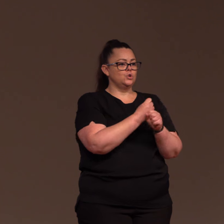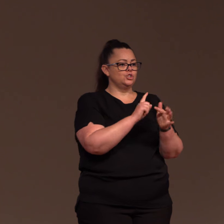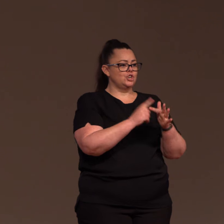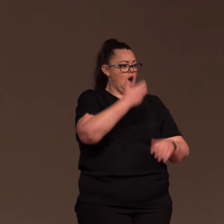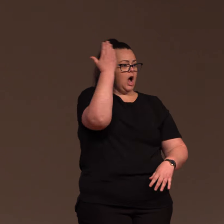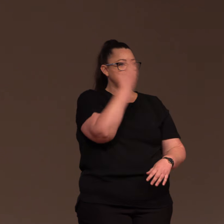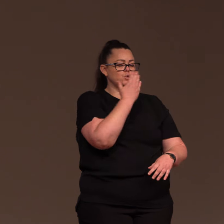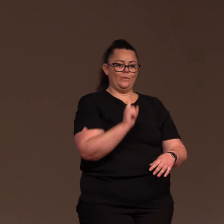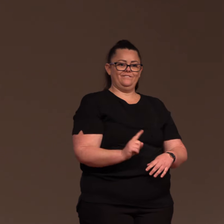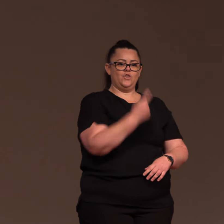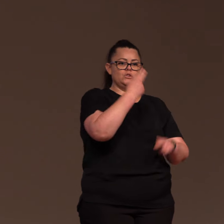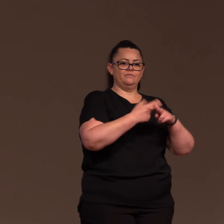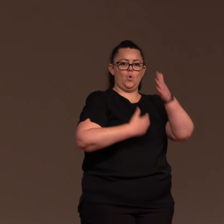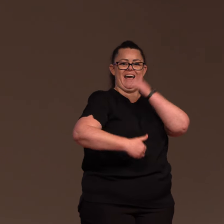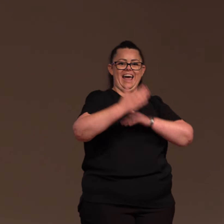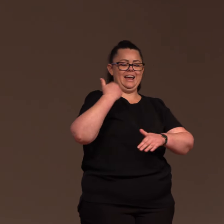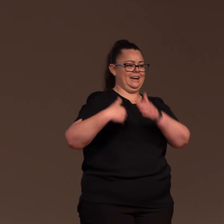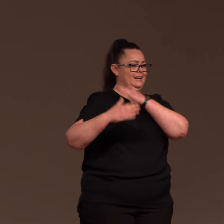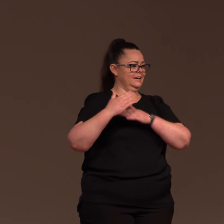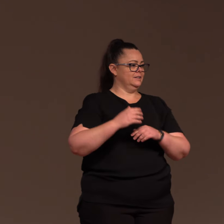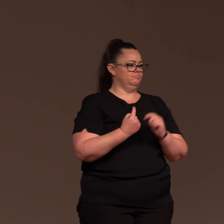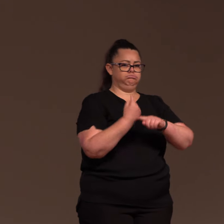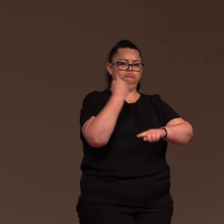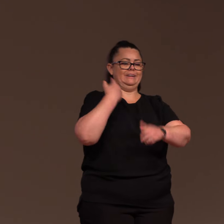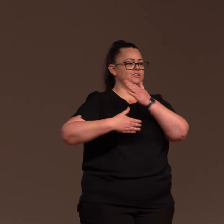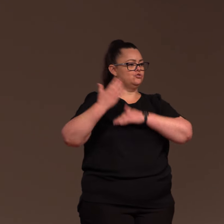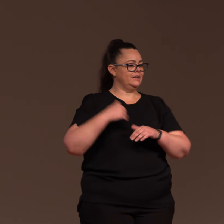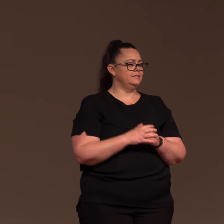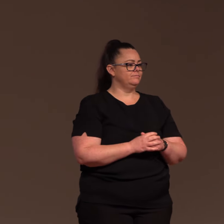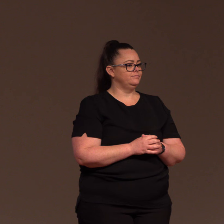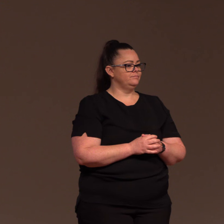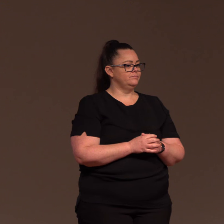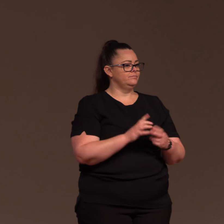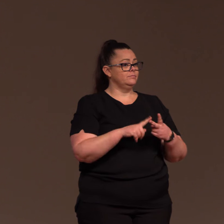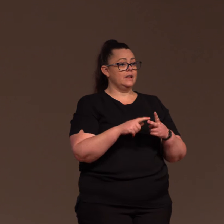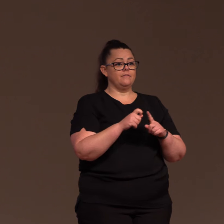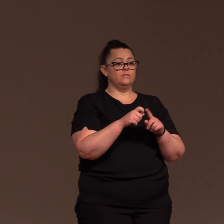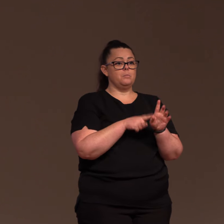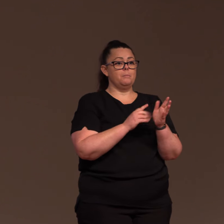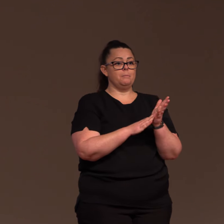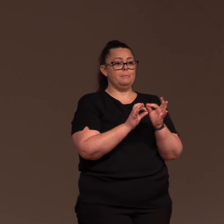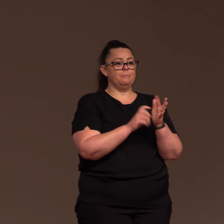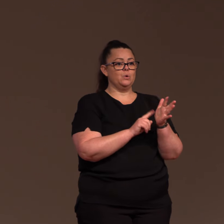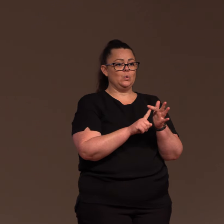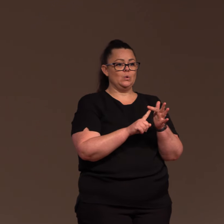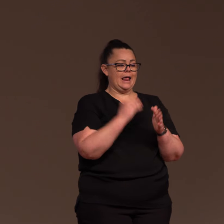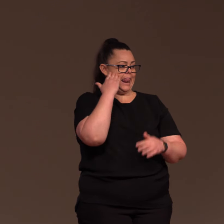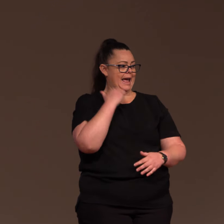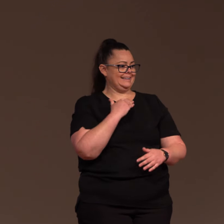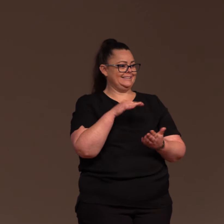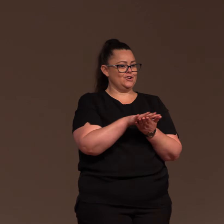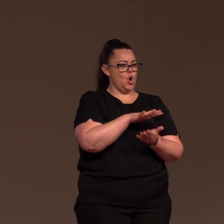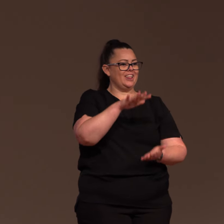ancient history. She was my first call. Angie Wang from Pimple Ladies College, she was a little bit surprised to have a call from